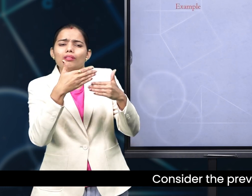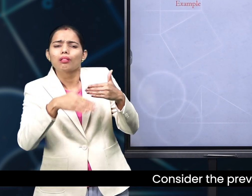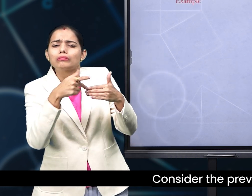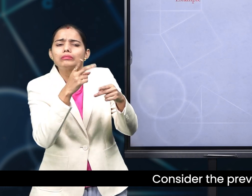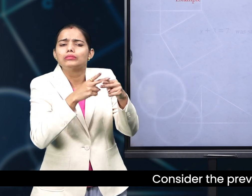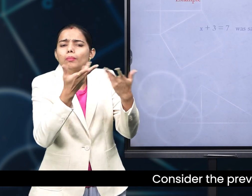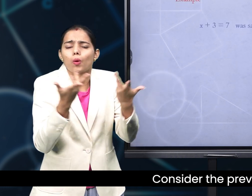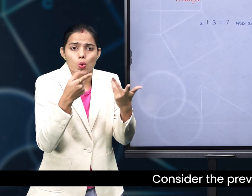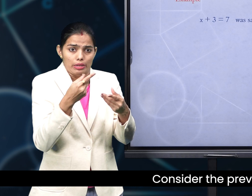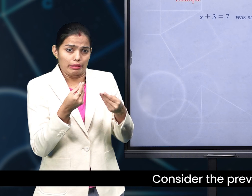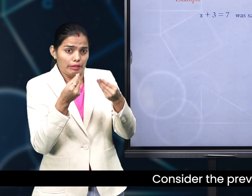Consider the previous example.